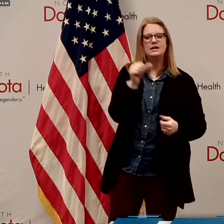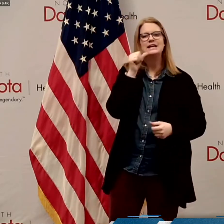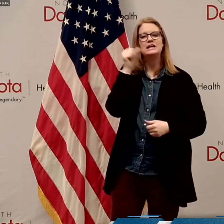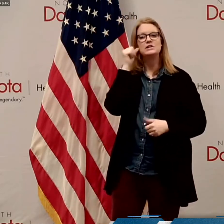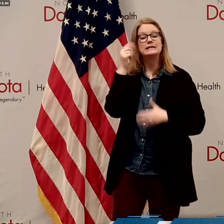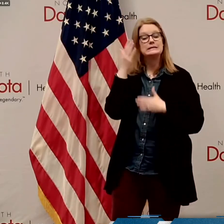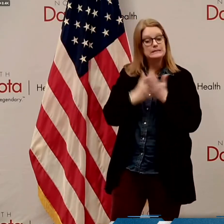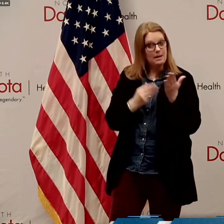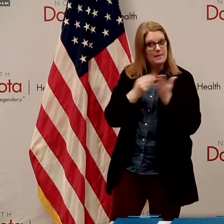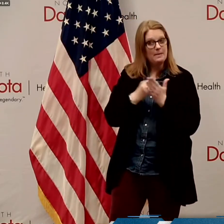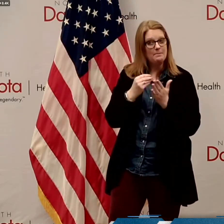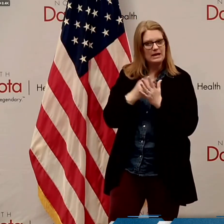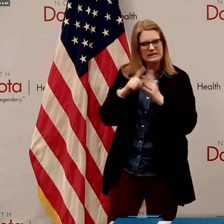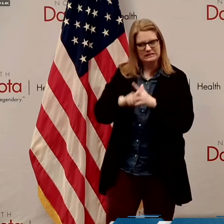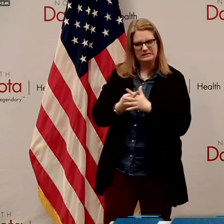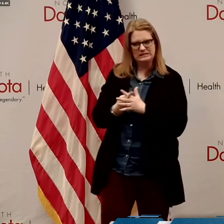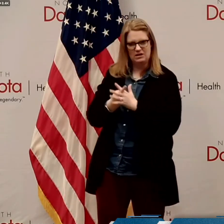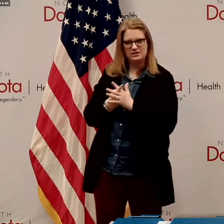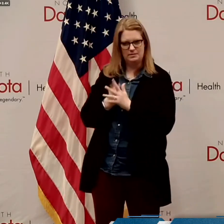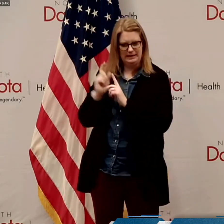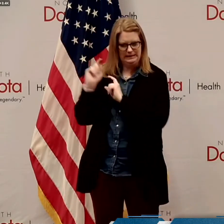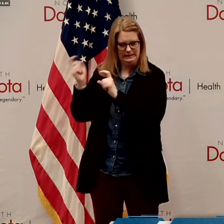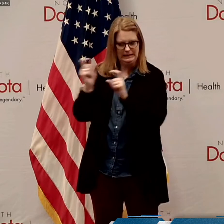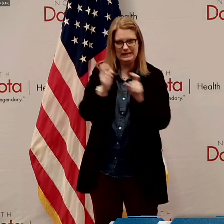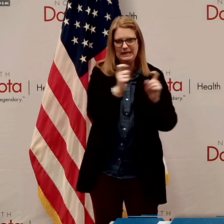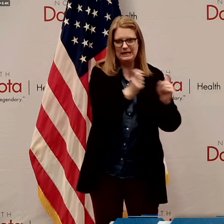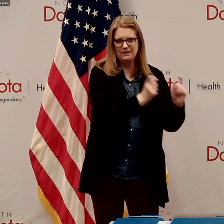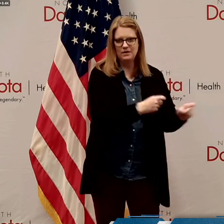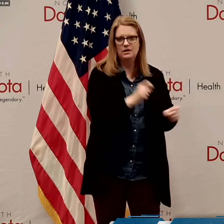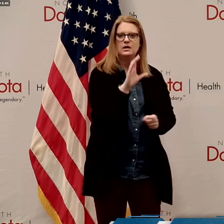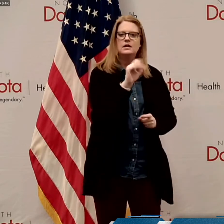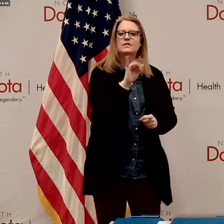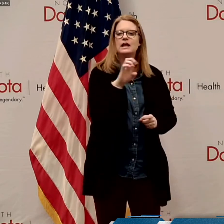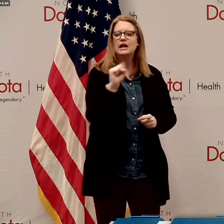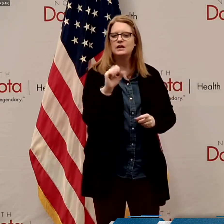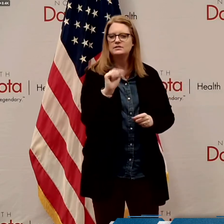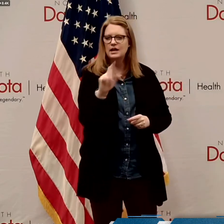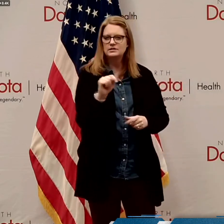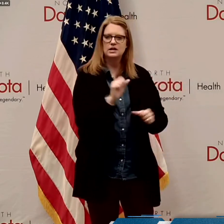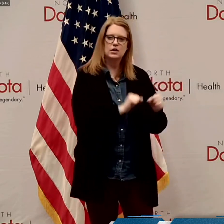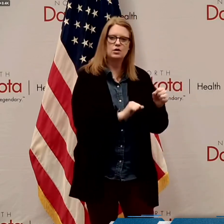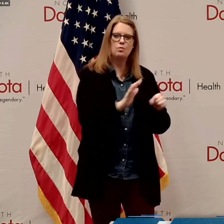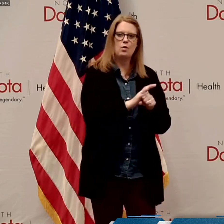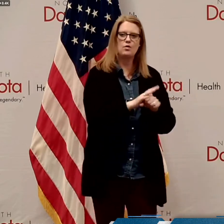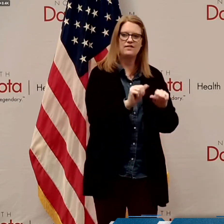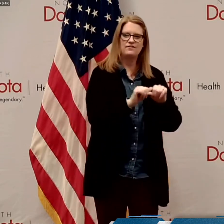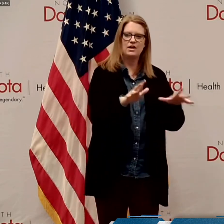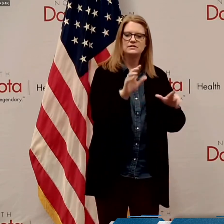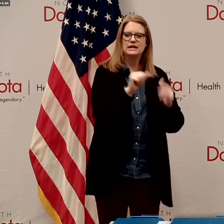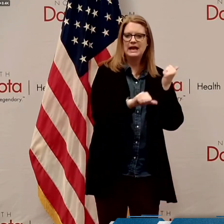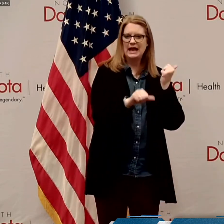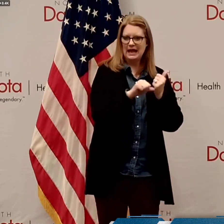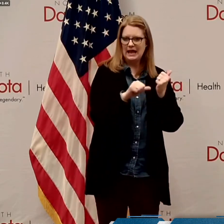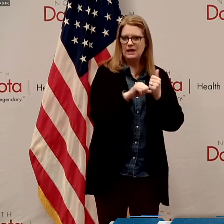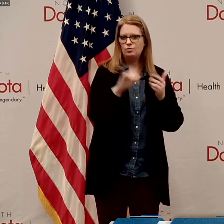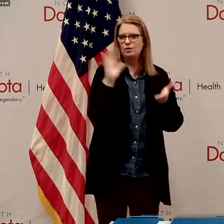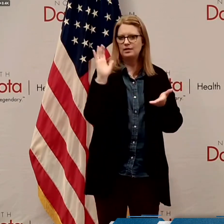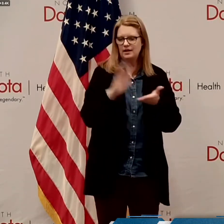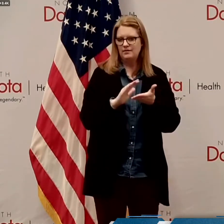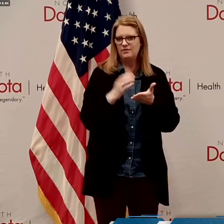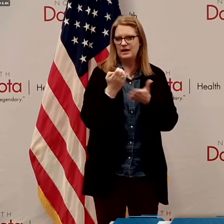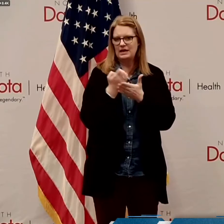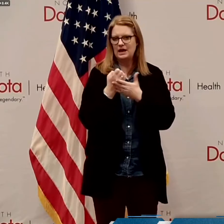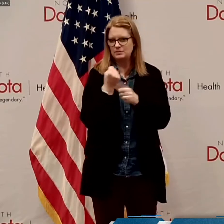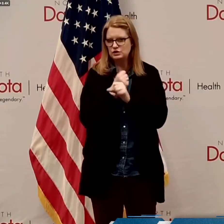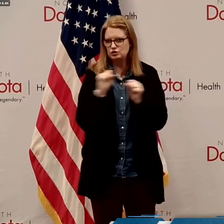that money has started to flow. And the CARES Act, of course, stands for the Coronavirus Aid, Relief, and Economic Security Act.